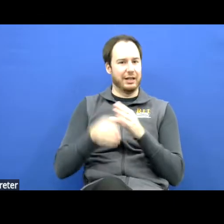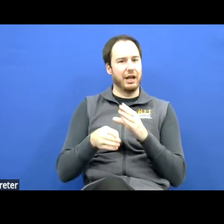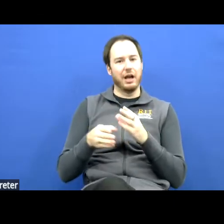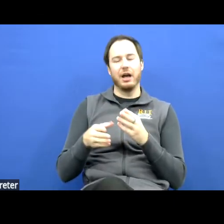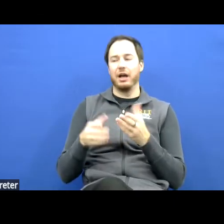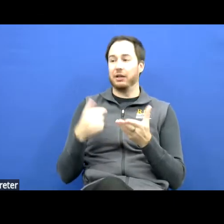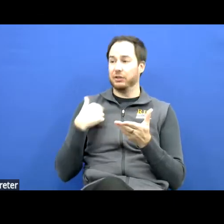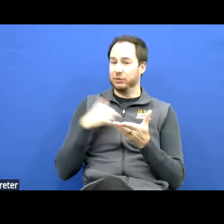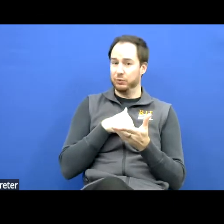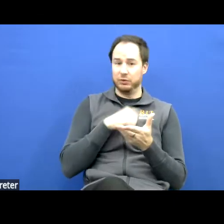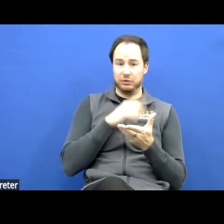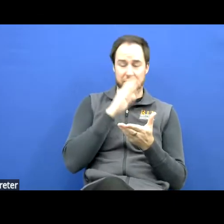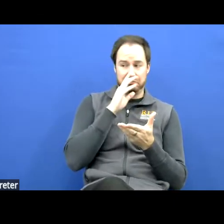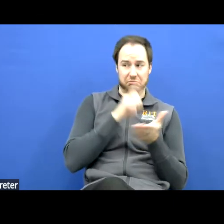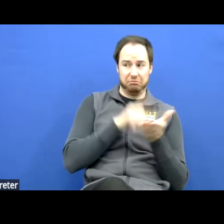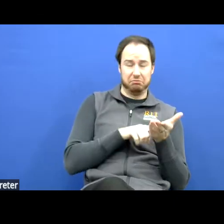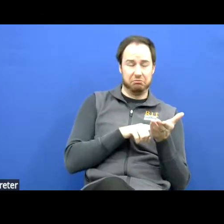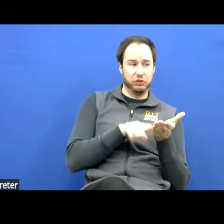We checked with our